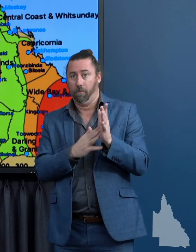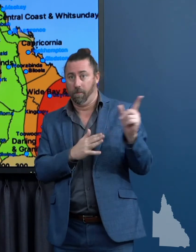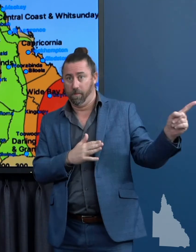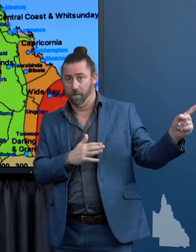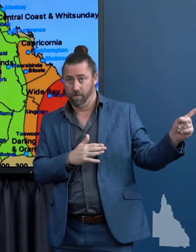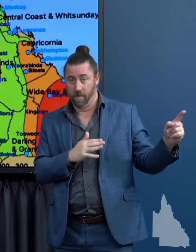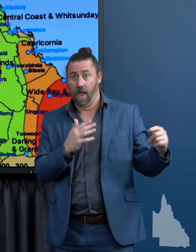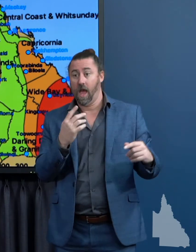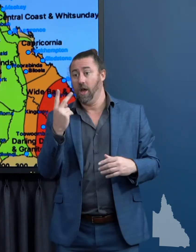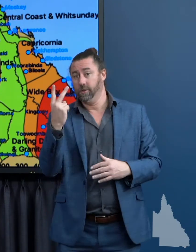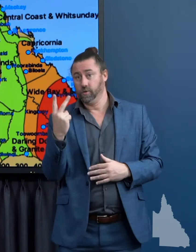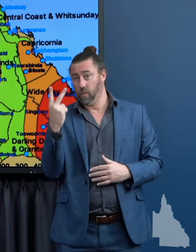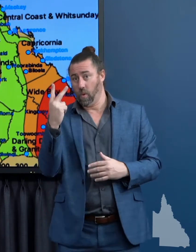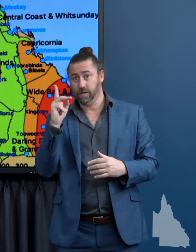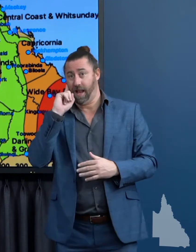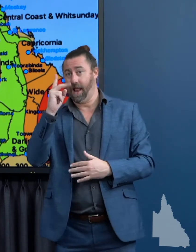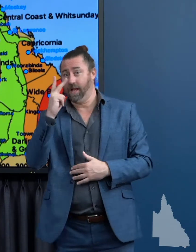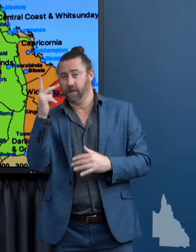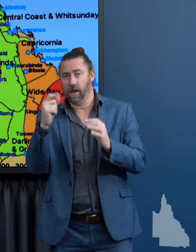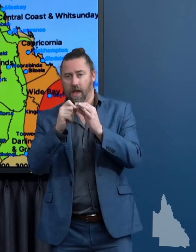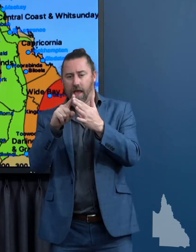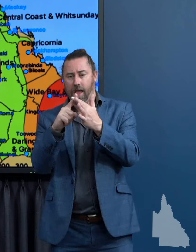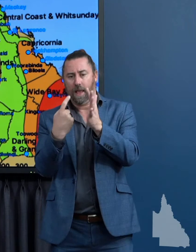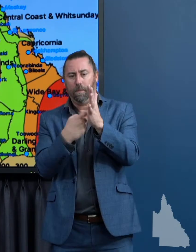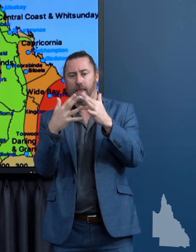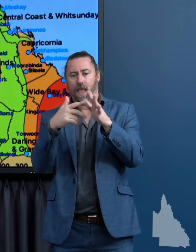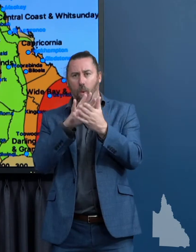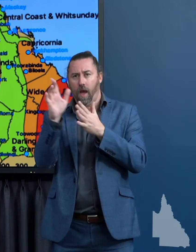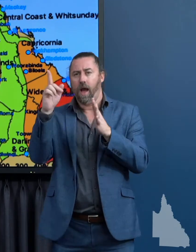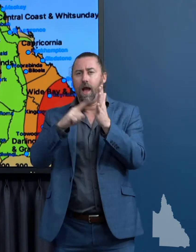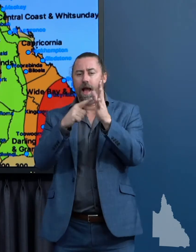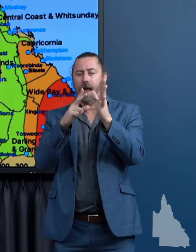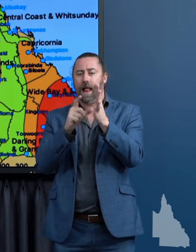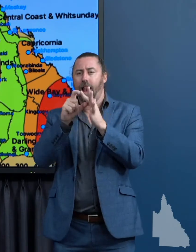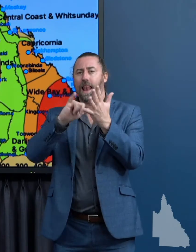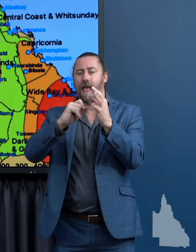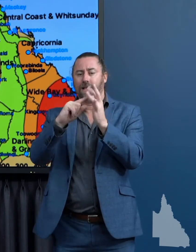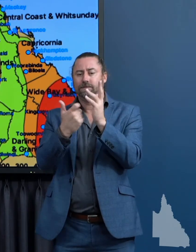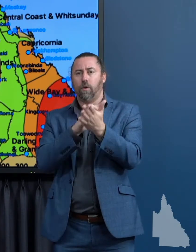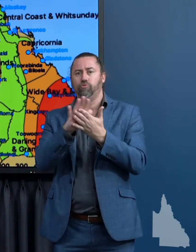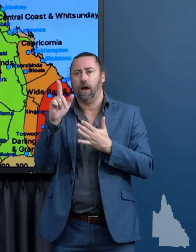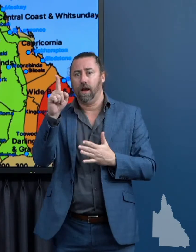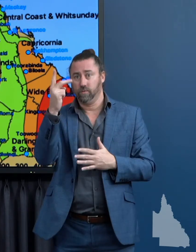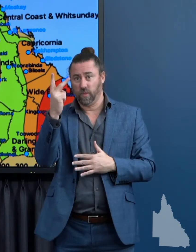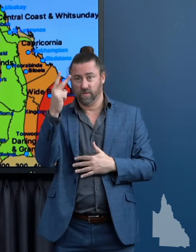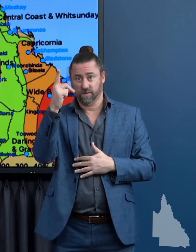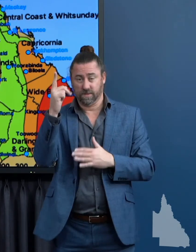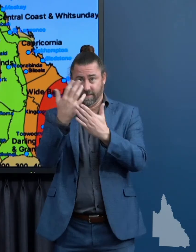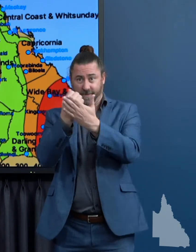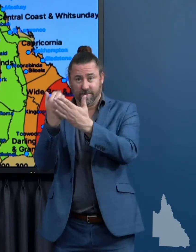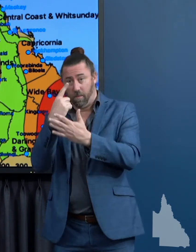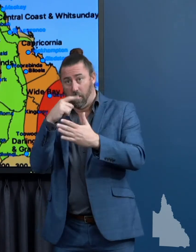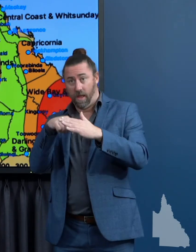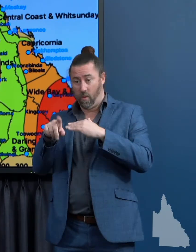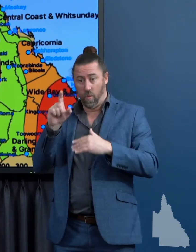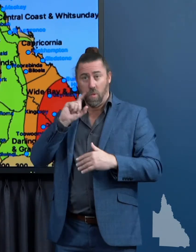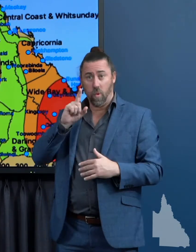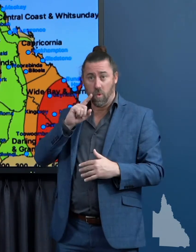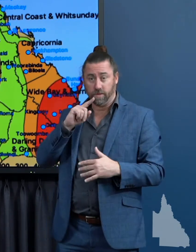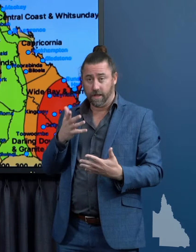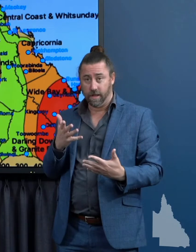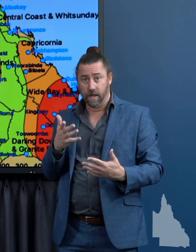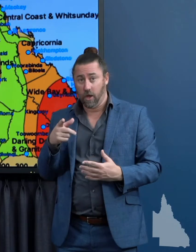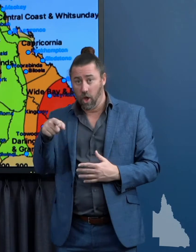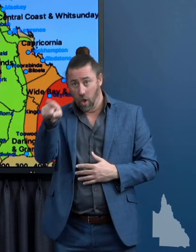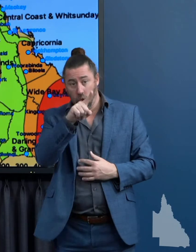2 swiftwater rescues overnight in the Biwa-Landsborough area. If you are out moving around at the moment in these dangerous conditions,